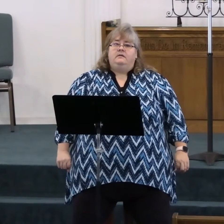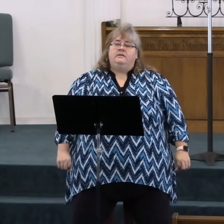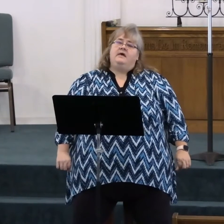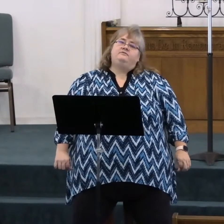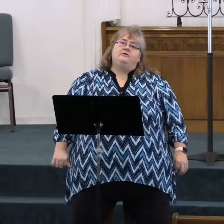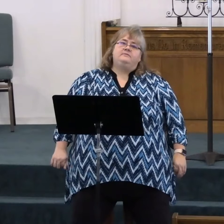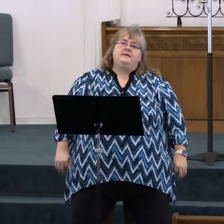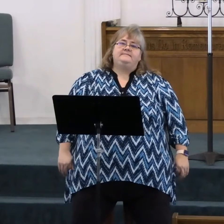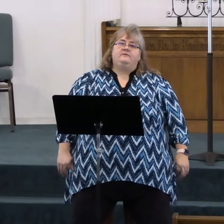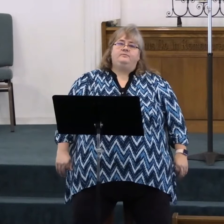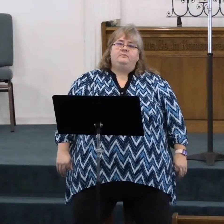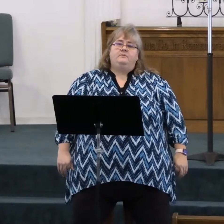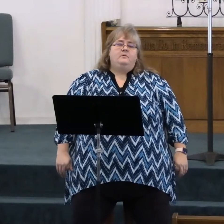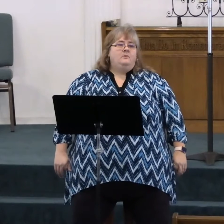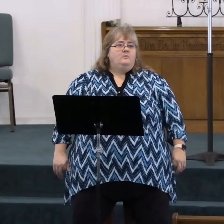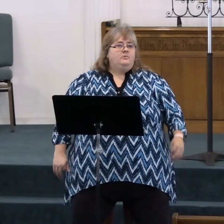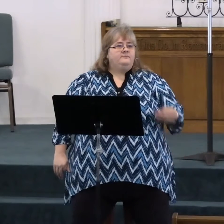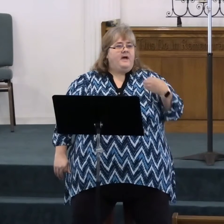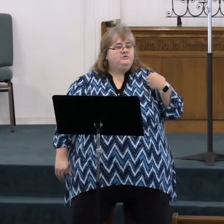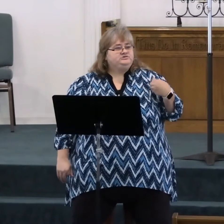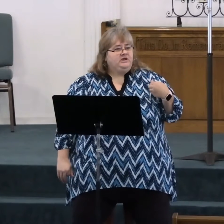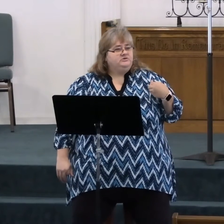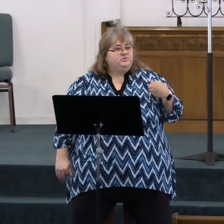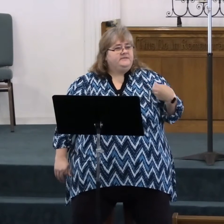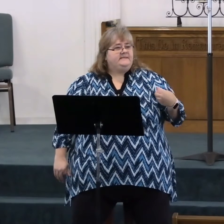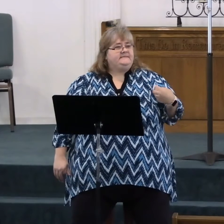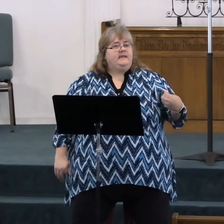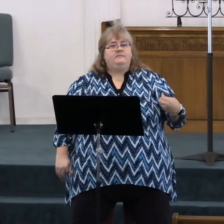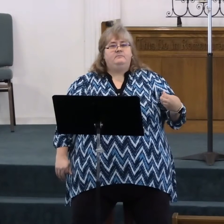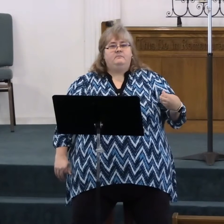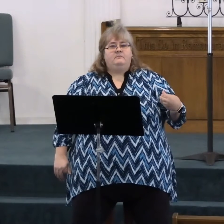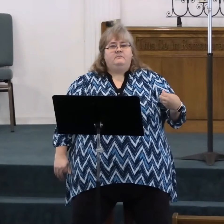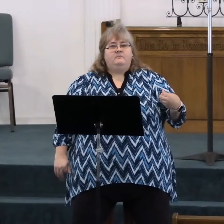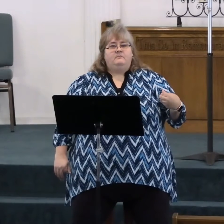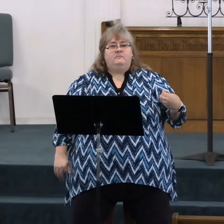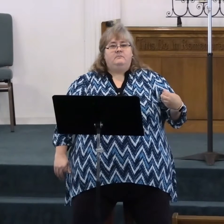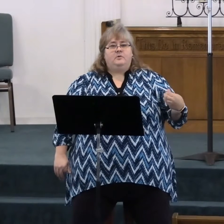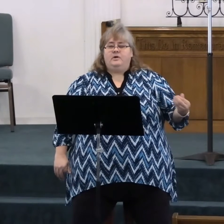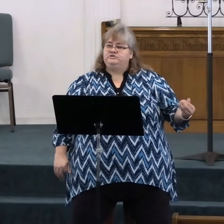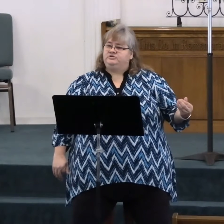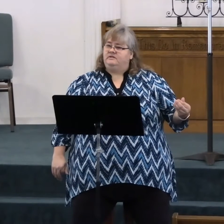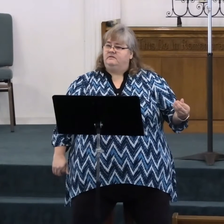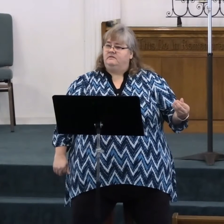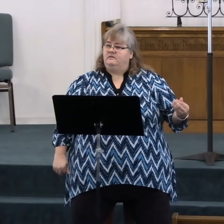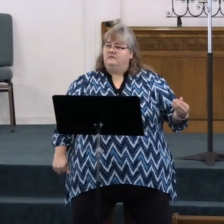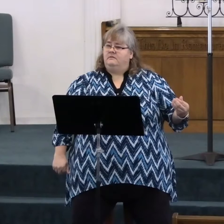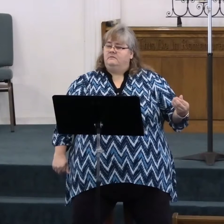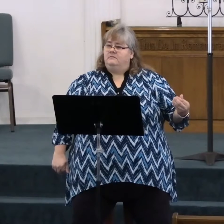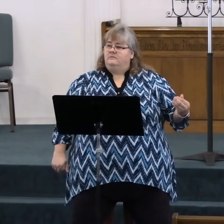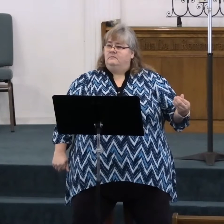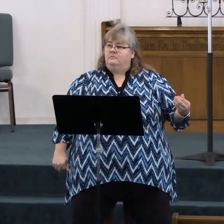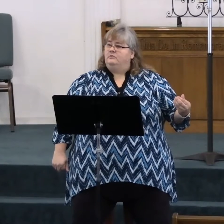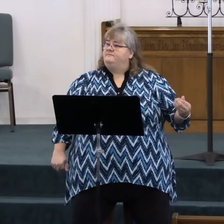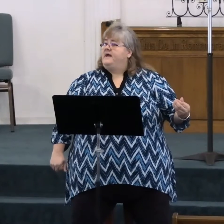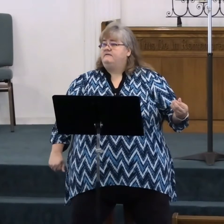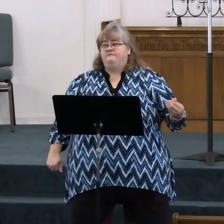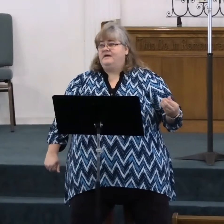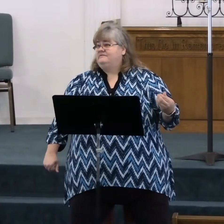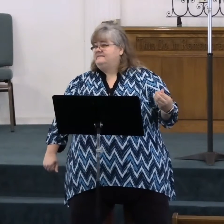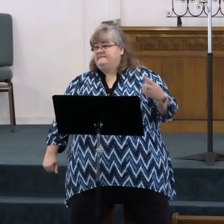And I thought to myself, what if I was challenged with that same question? What if I can find just